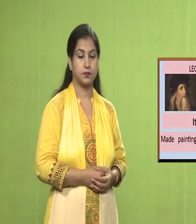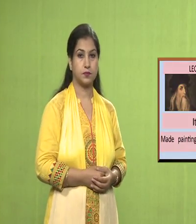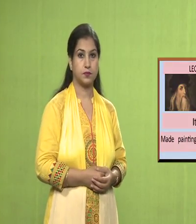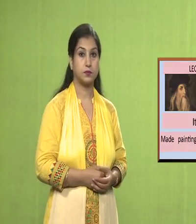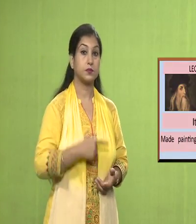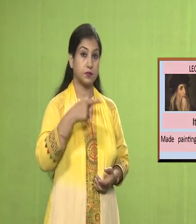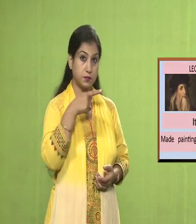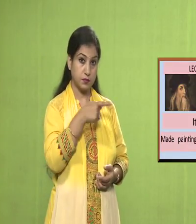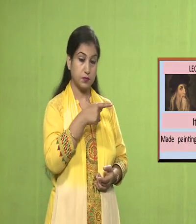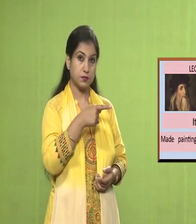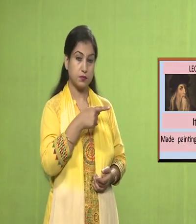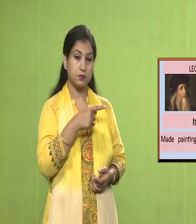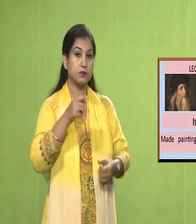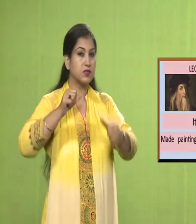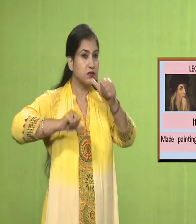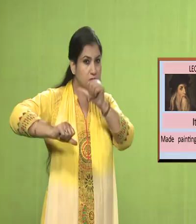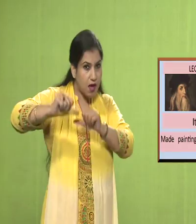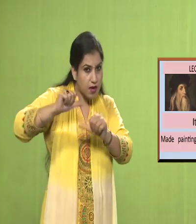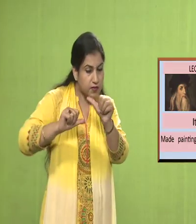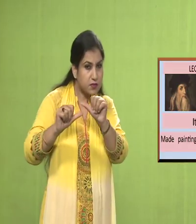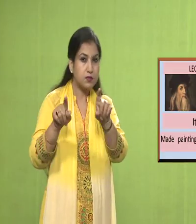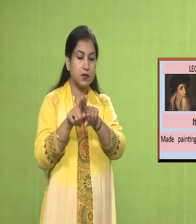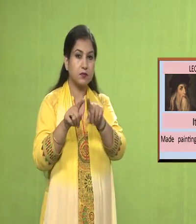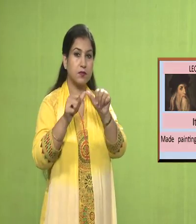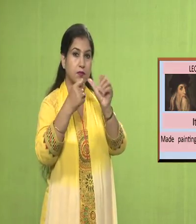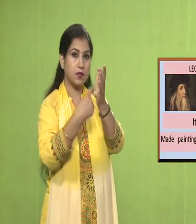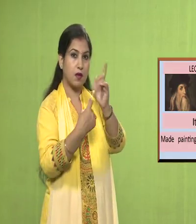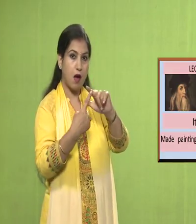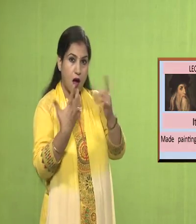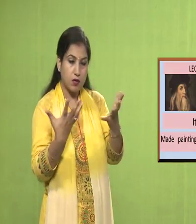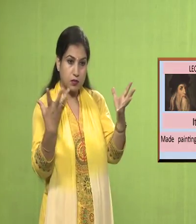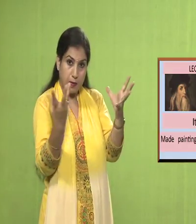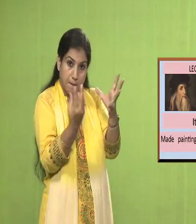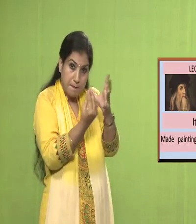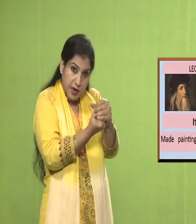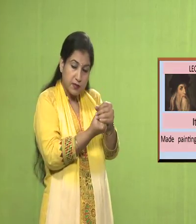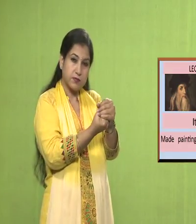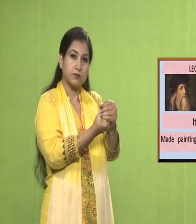In this way, science and art were mixed together.